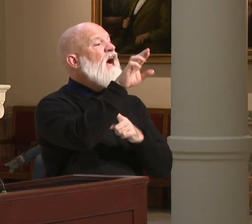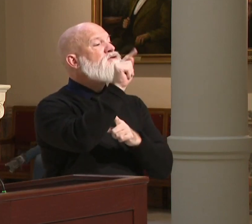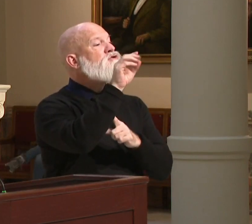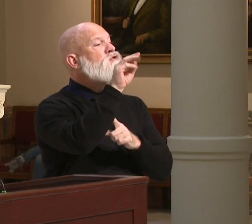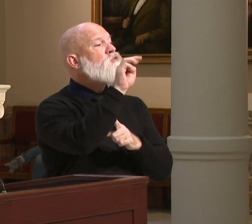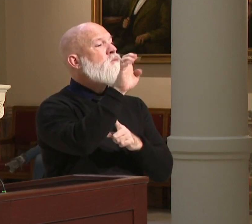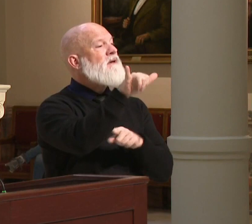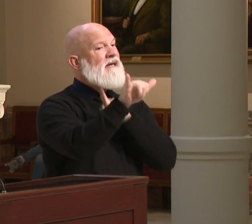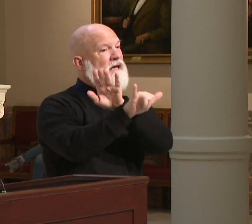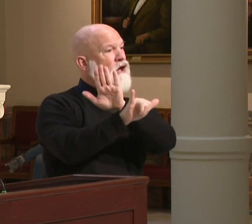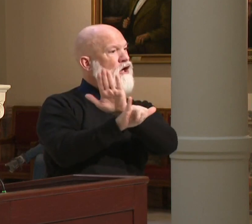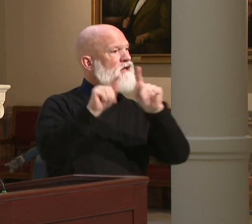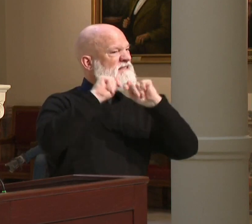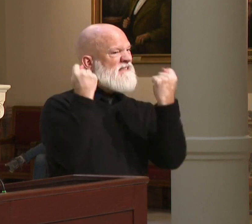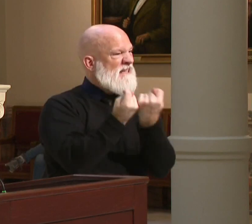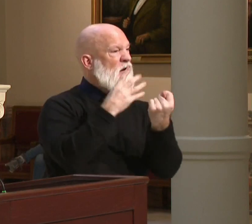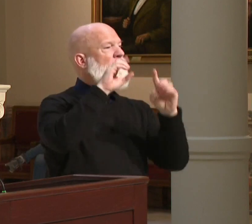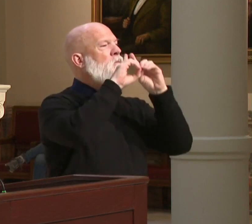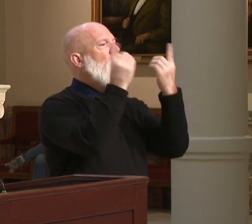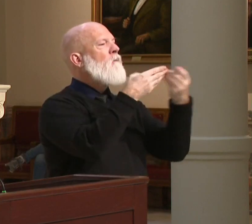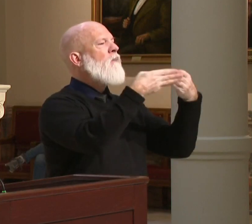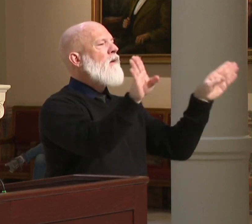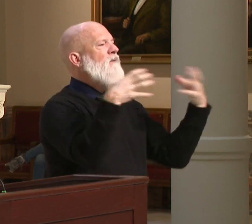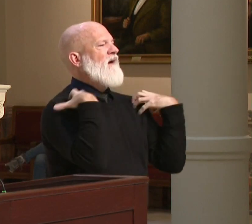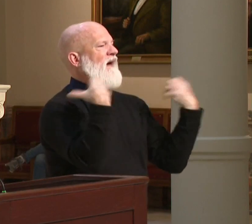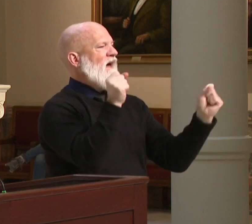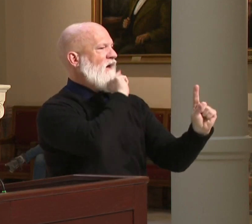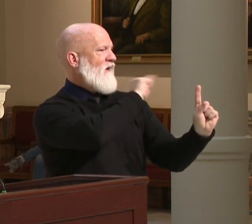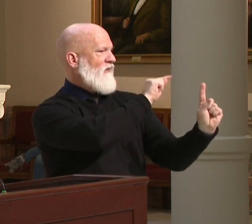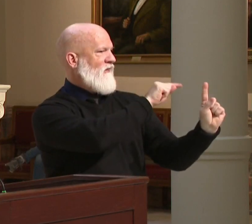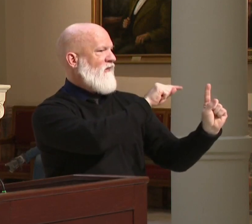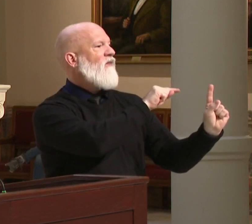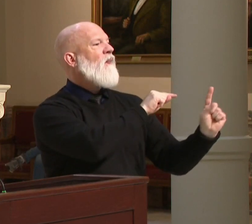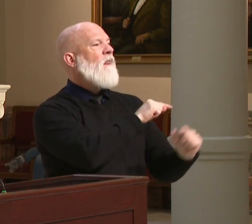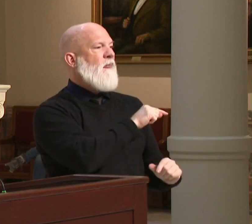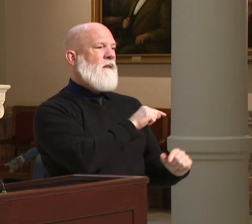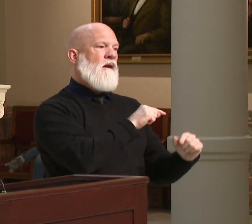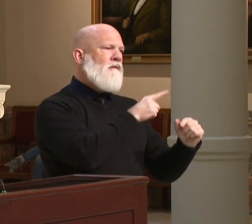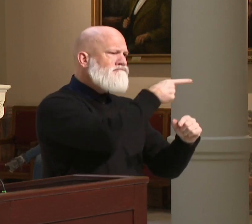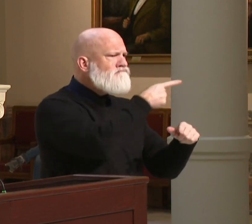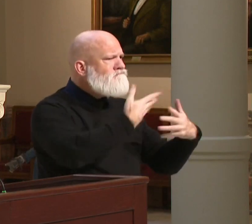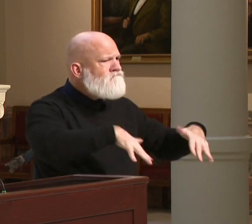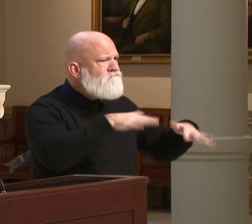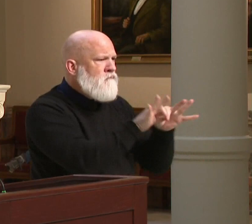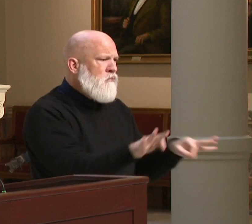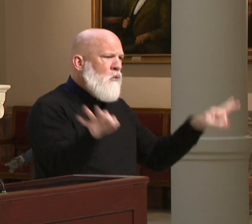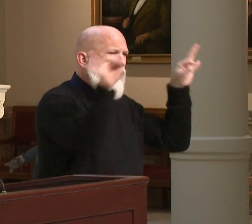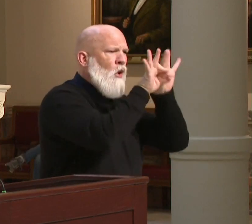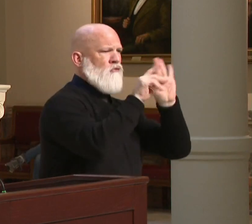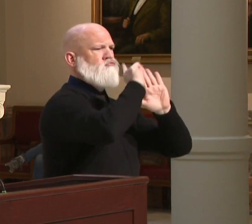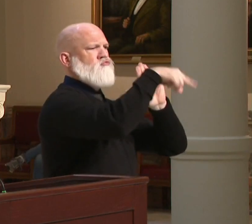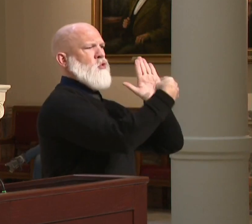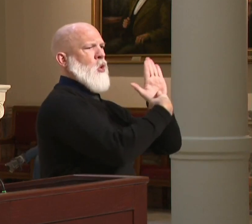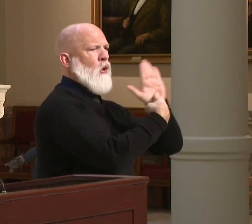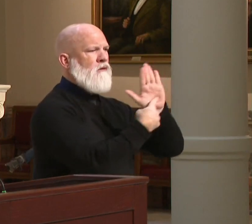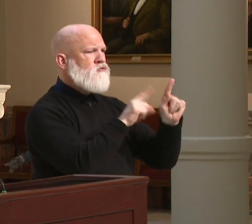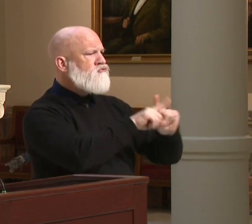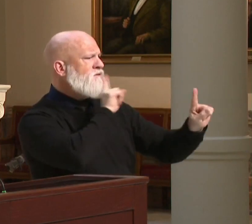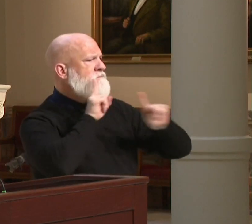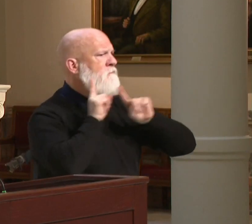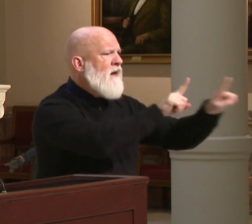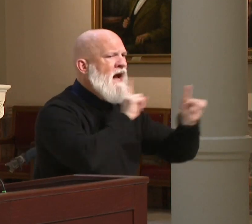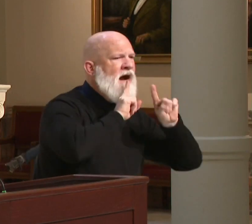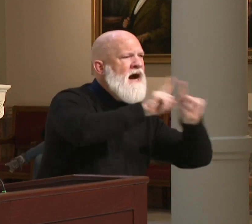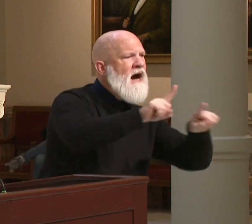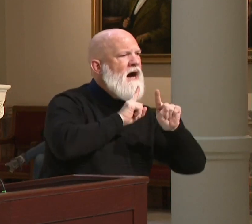nearly 1,000 providers who have enrolled in the state's immunization reporting system to ensure that they are aware of